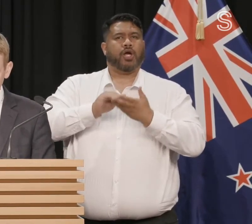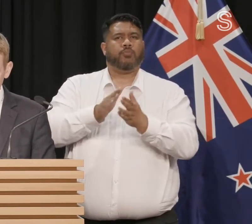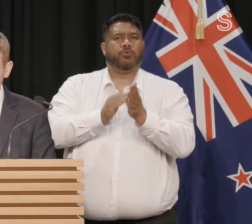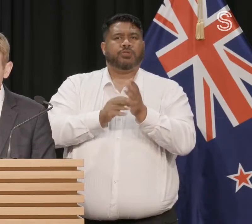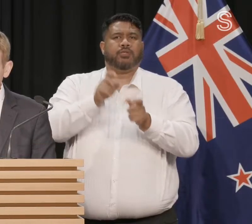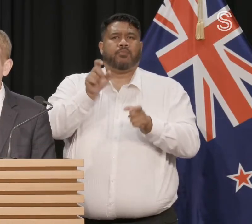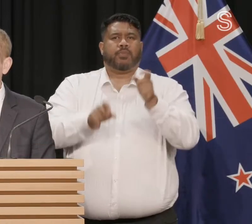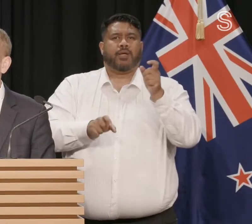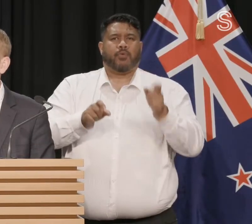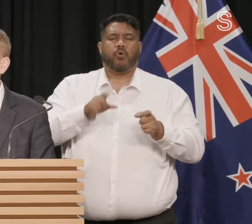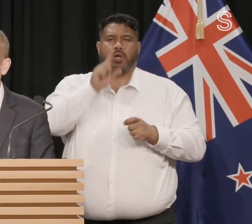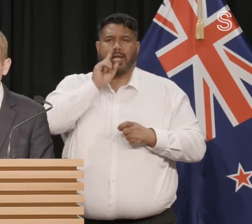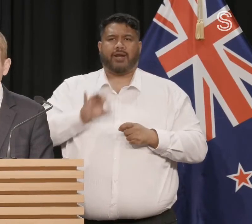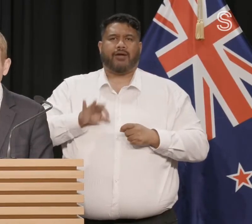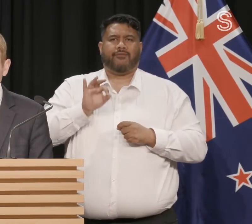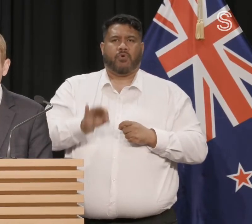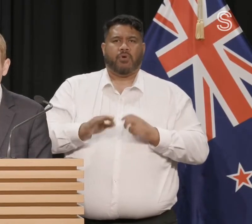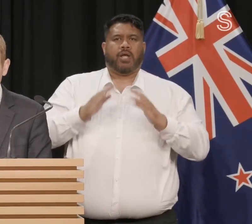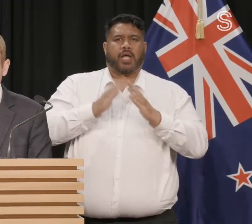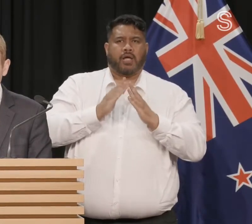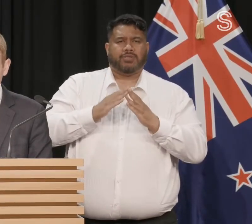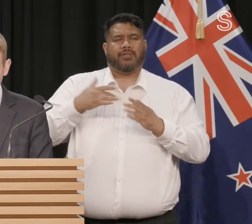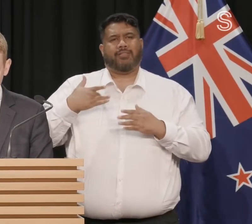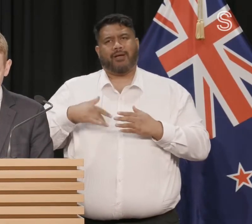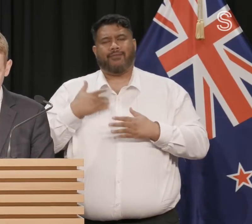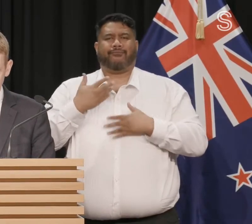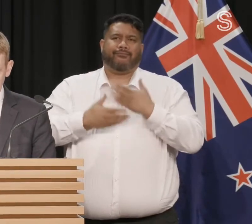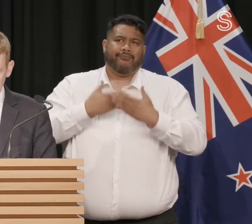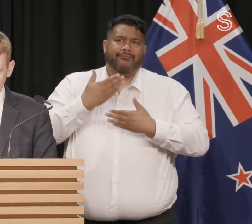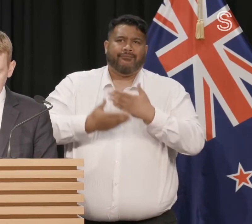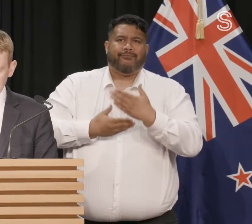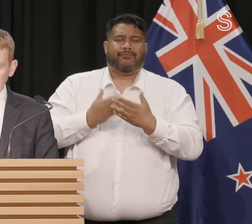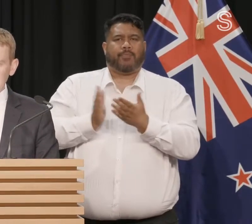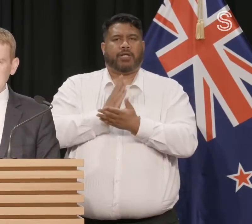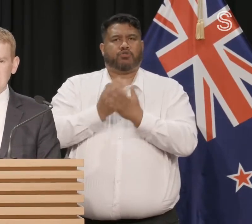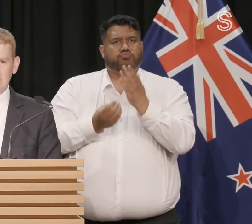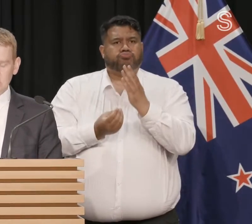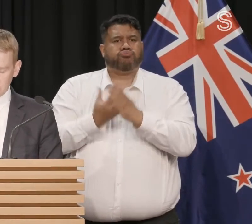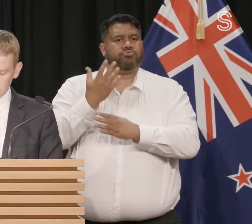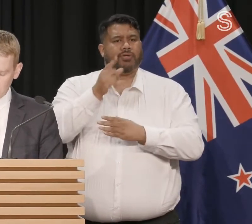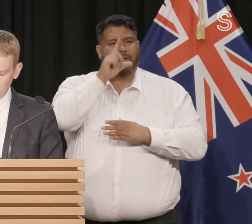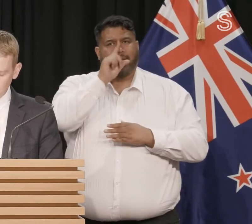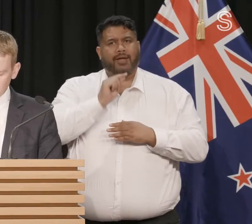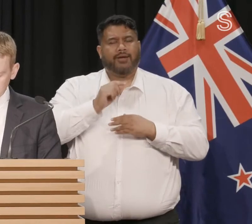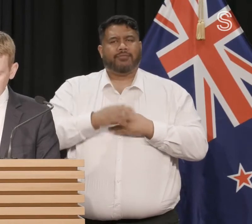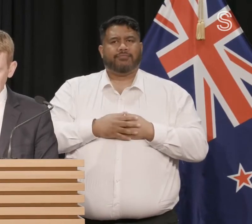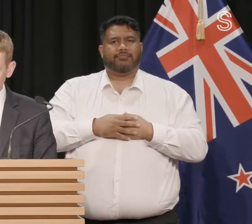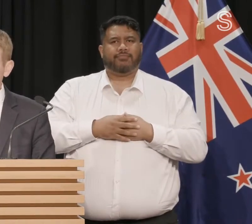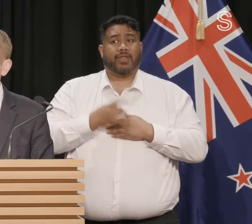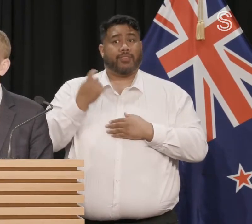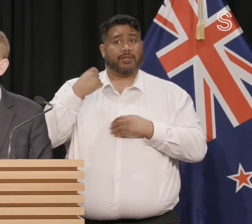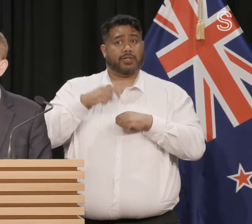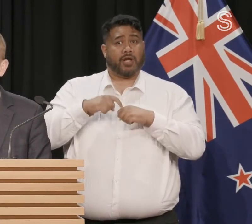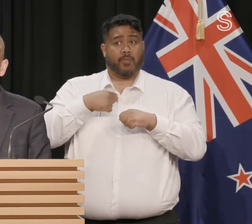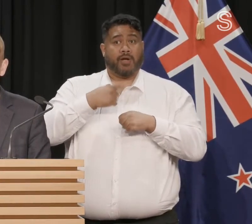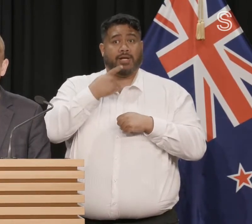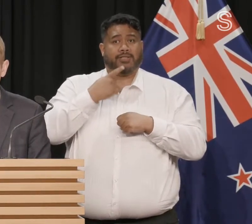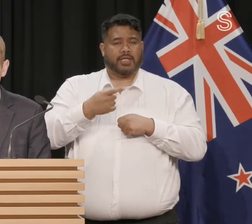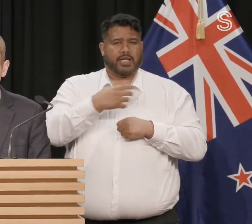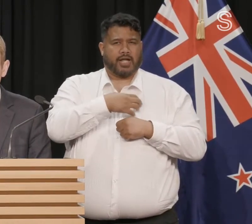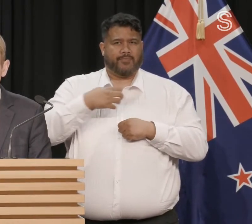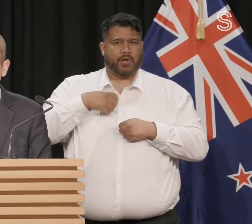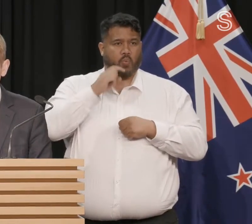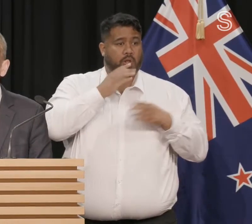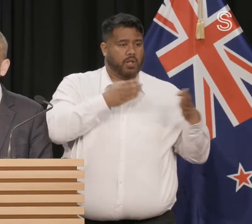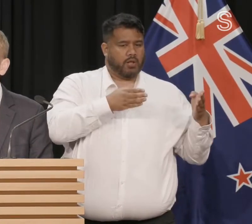New Zealanders, particularly families, can get ahead and thrive. I indicated the government would refocus on core bread and